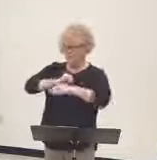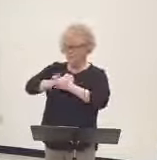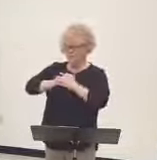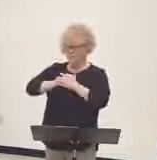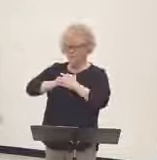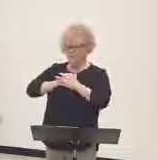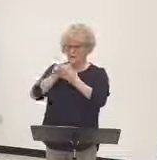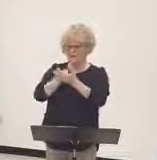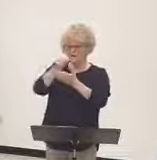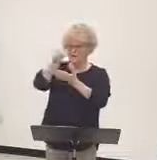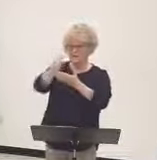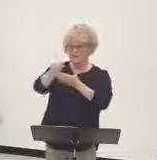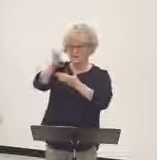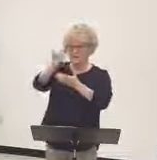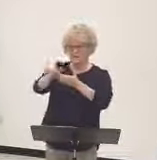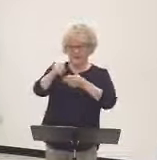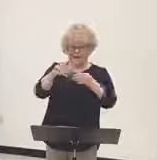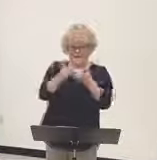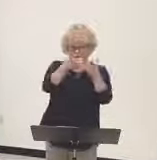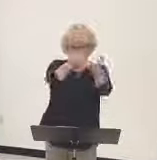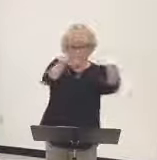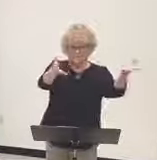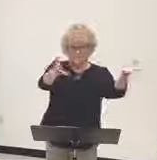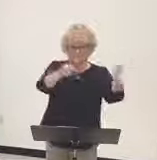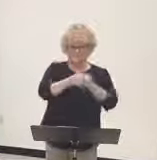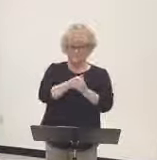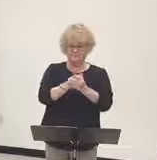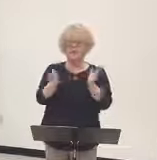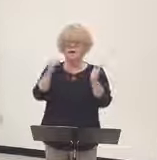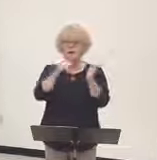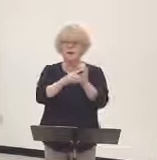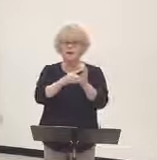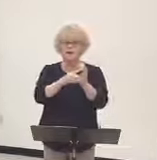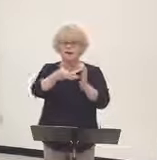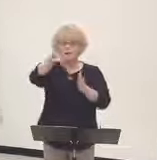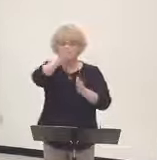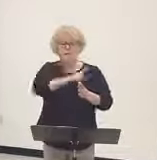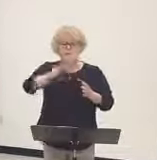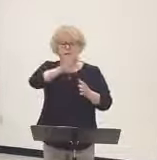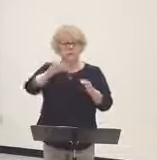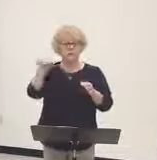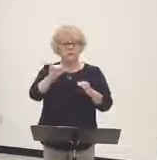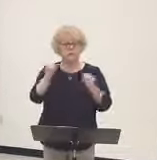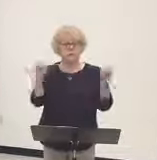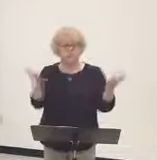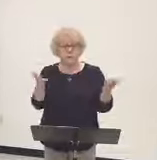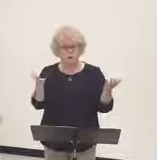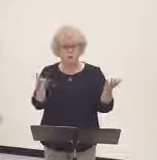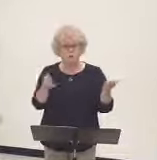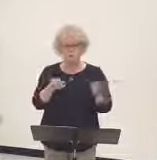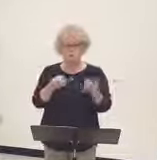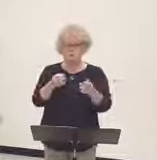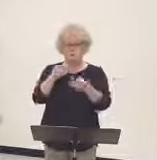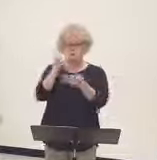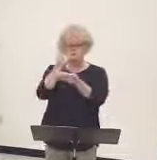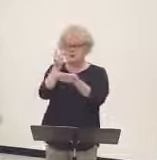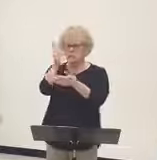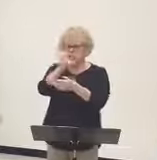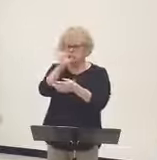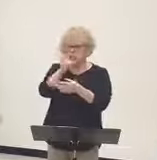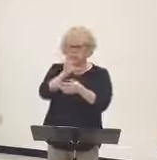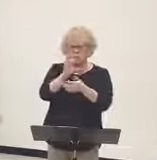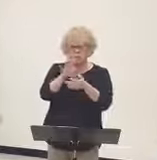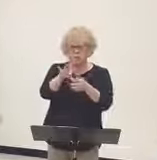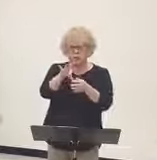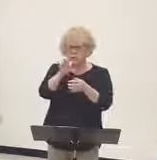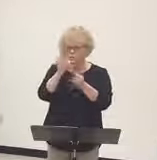has and buys that field. Again, the kingdom of heaven is like a merchant searching for fine